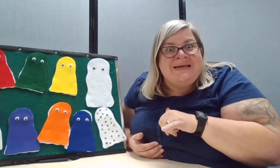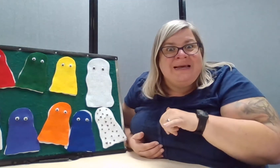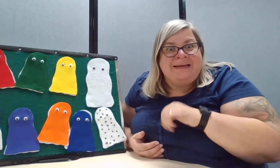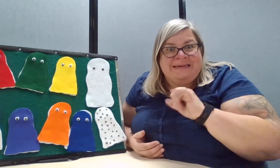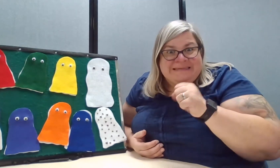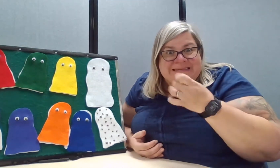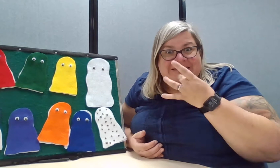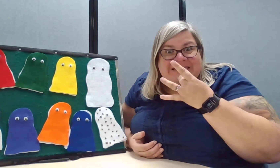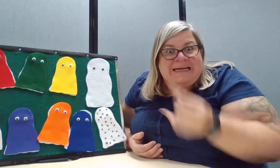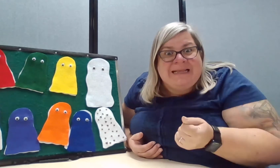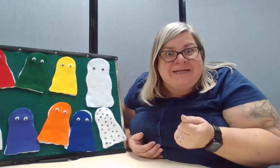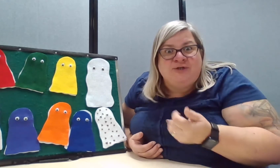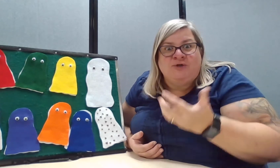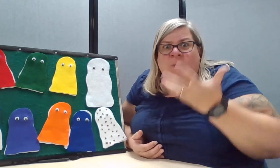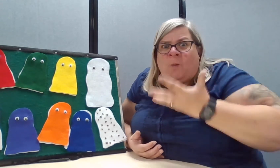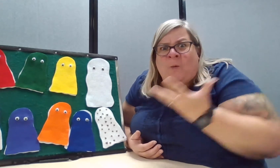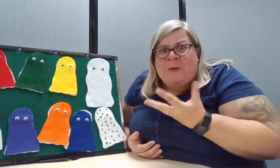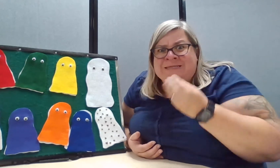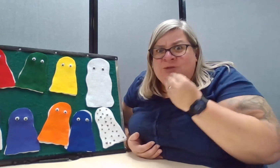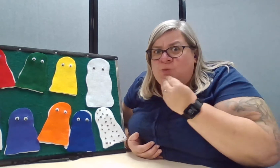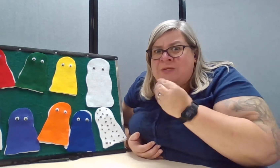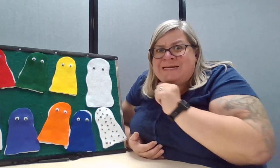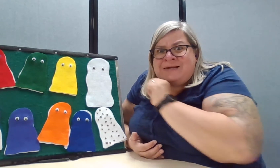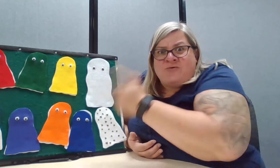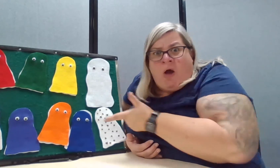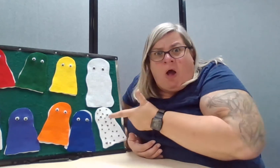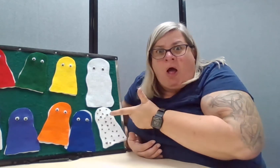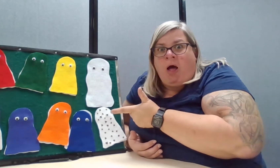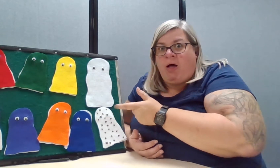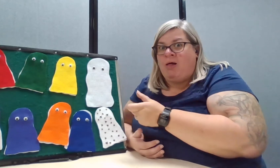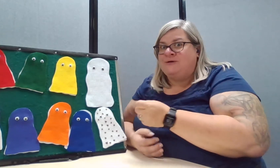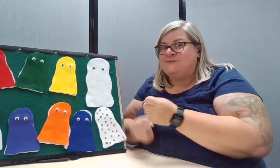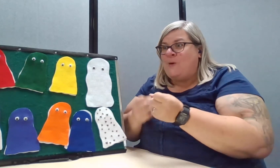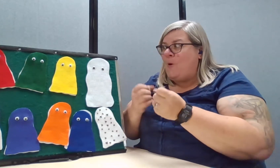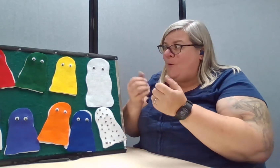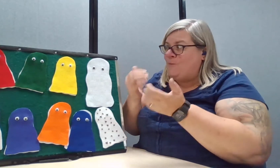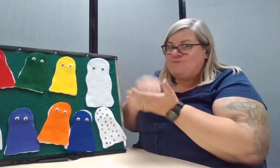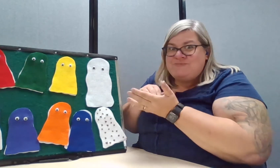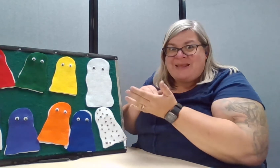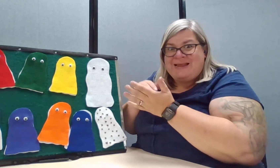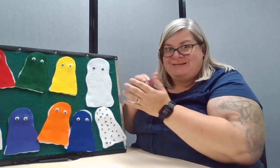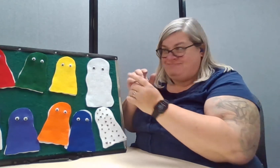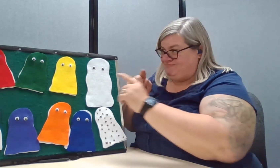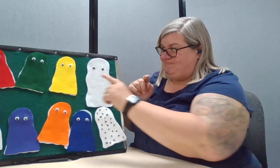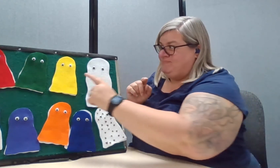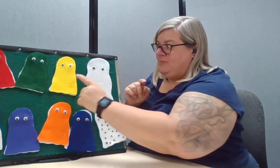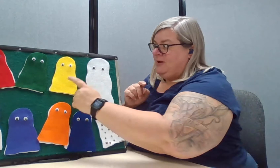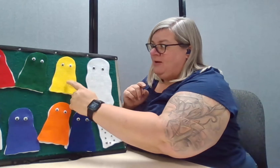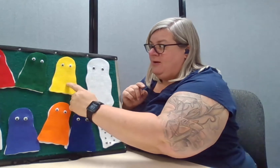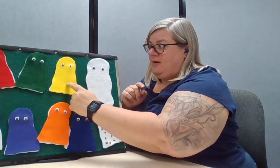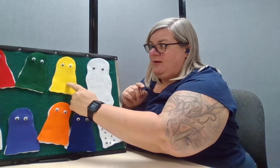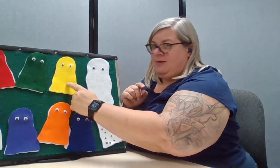said, really? What things did you eat? So let's tell Mama what they